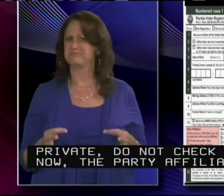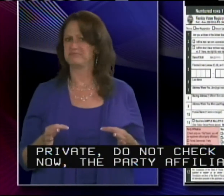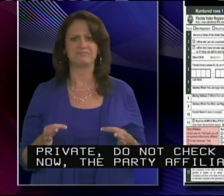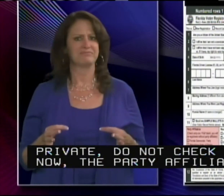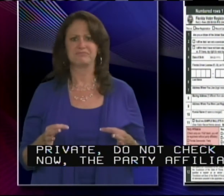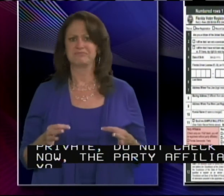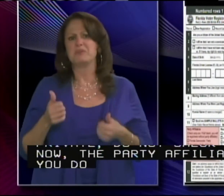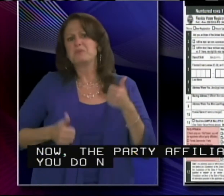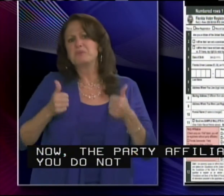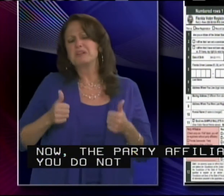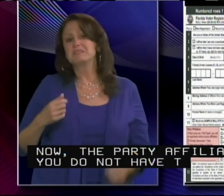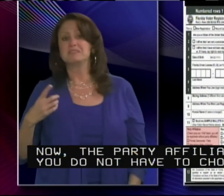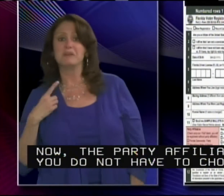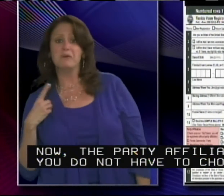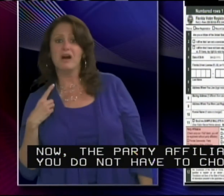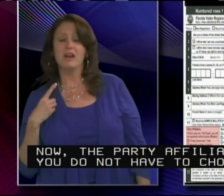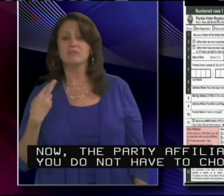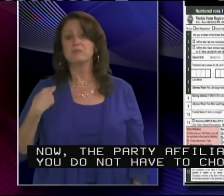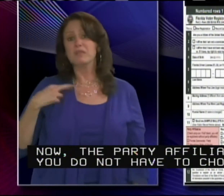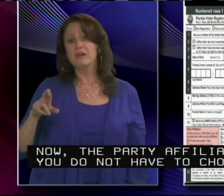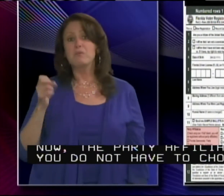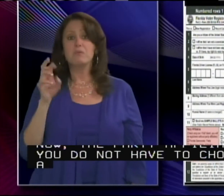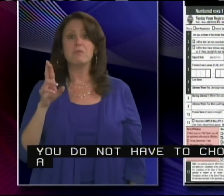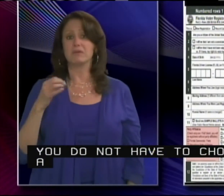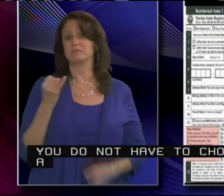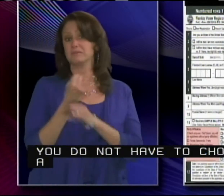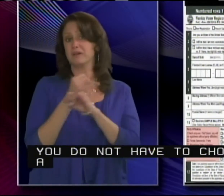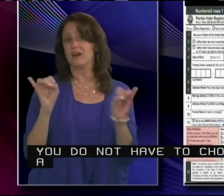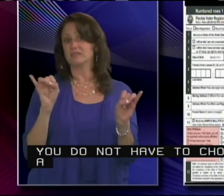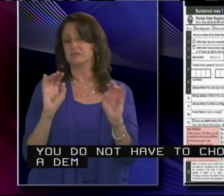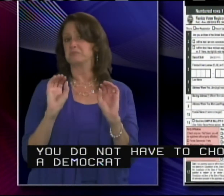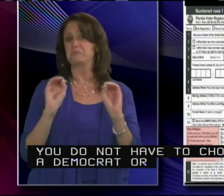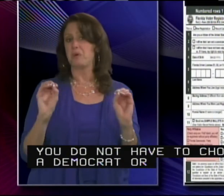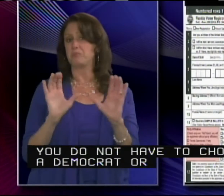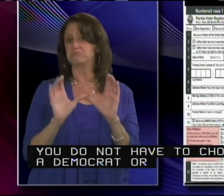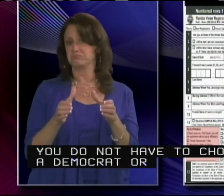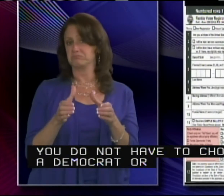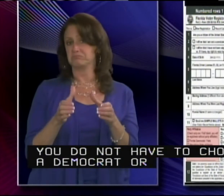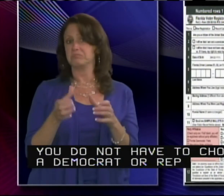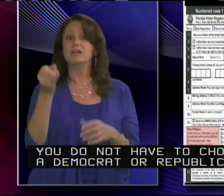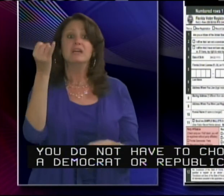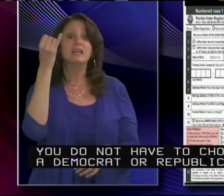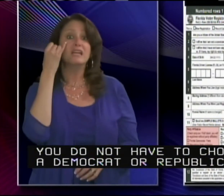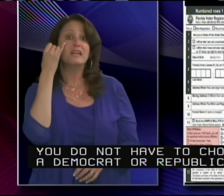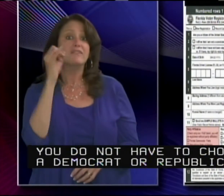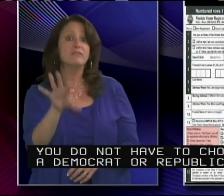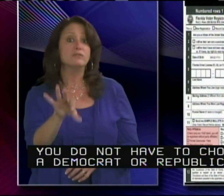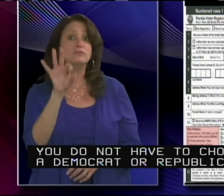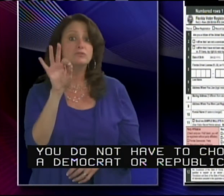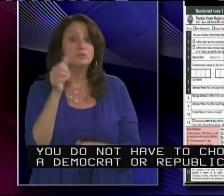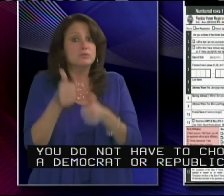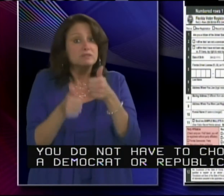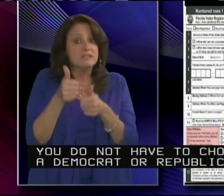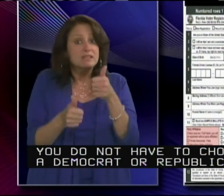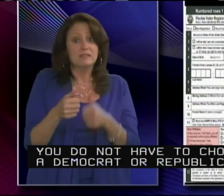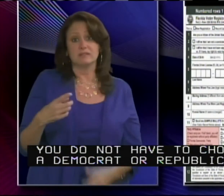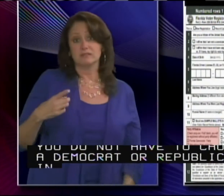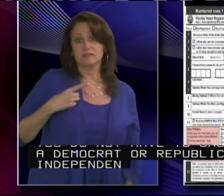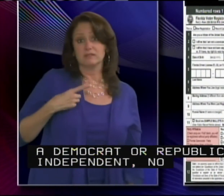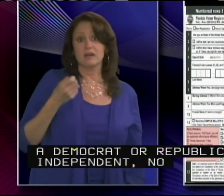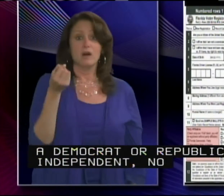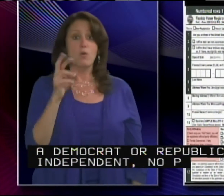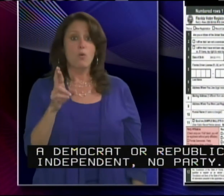to be a Democrat or Republican or independent, no party. By choosing a party,